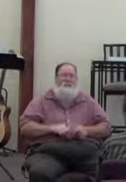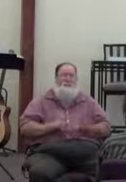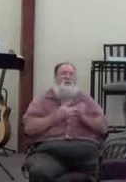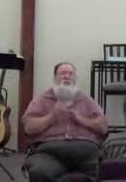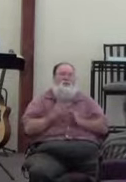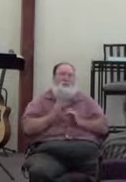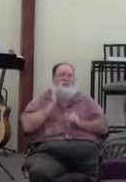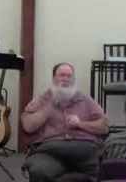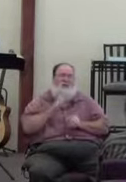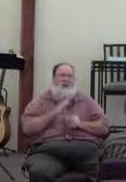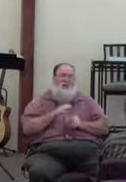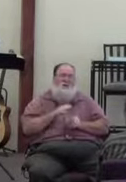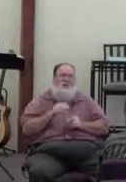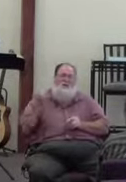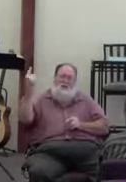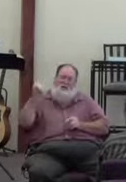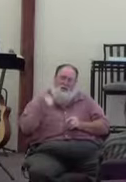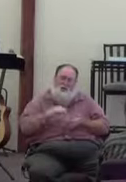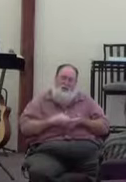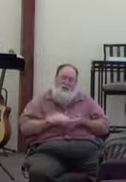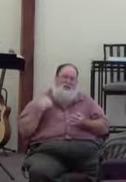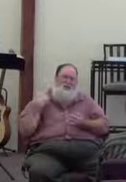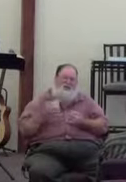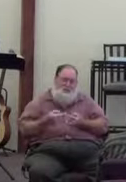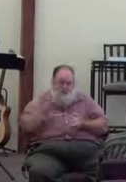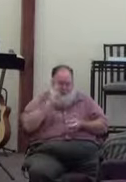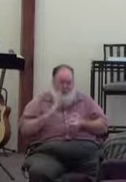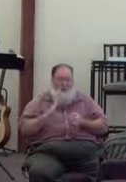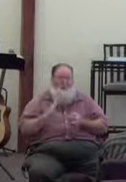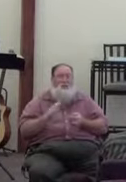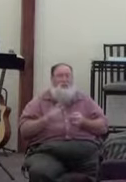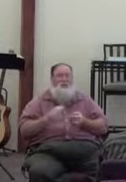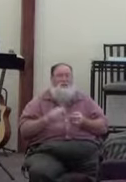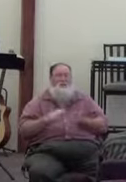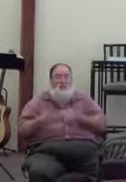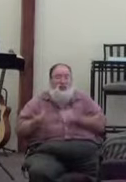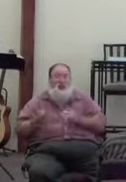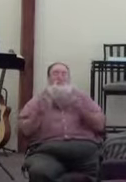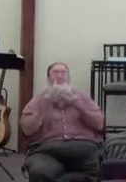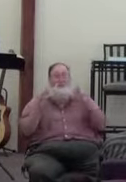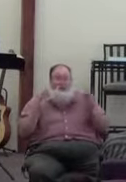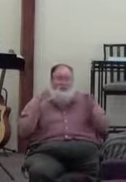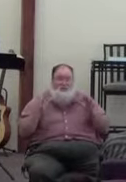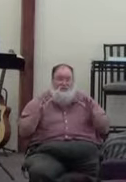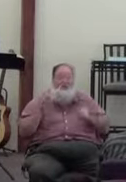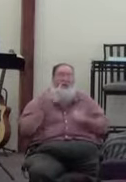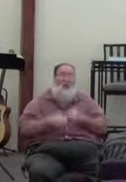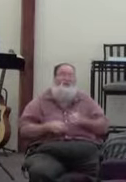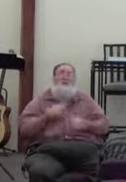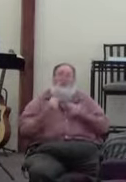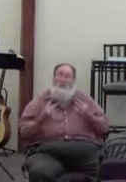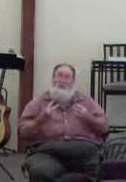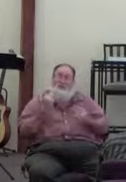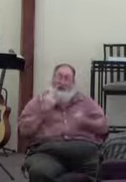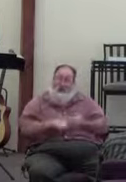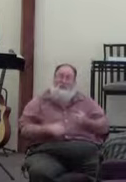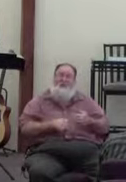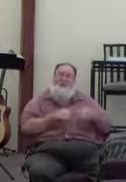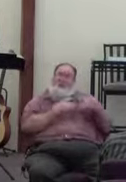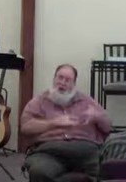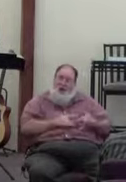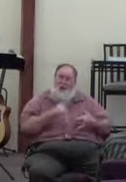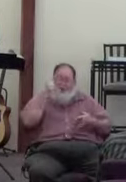Jesus will not return until God's will is done. Till every voice, every heart and